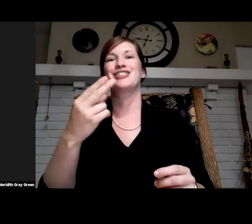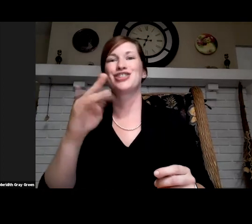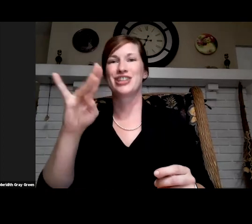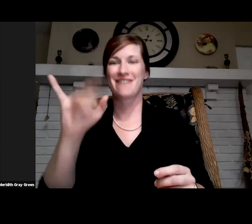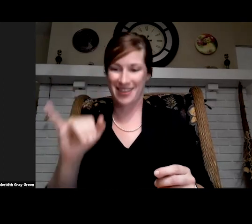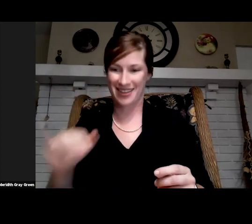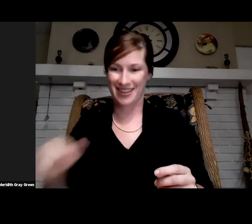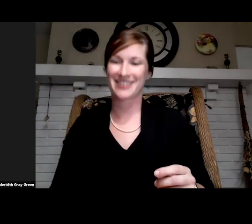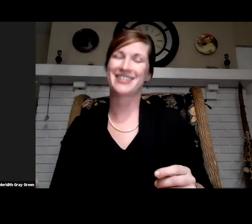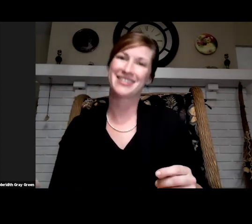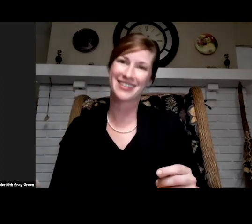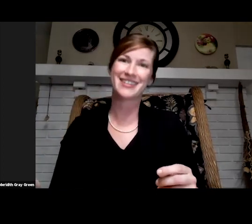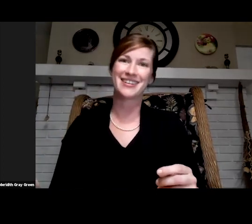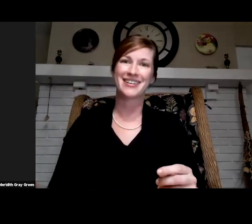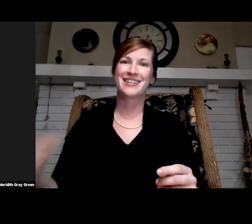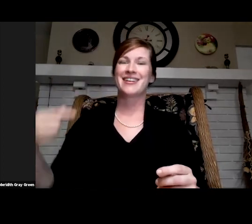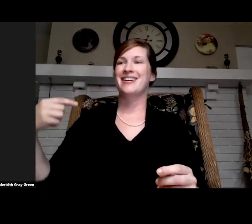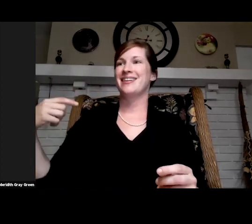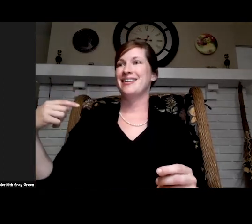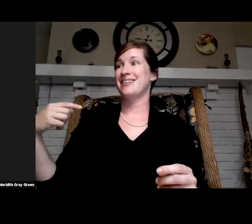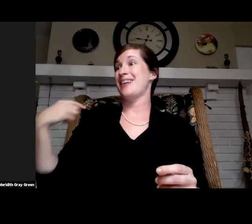Blackbird, Telling Hachivi.